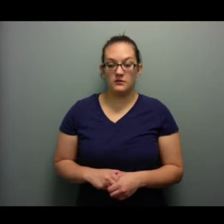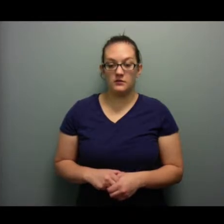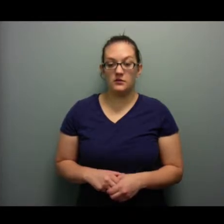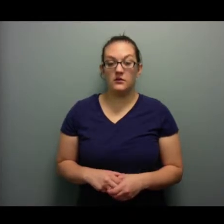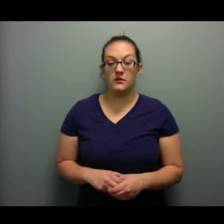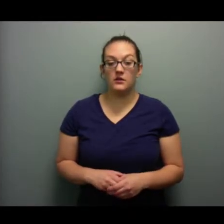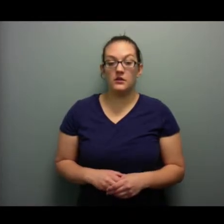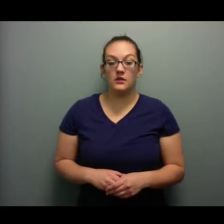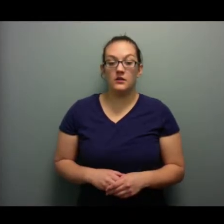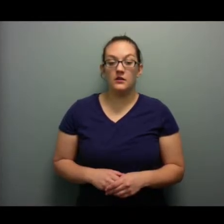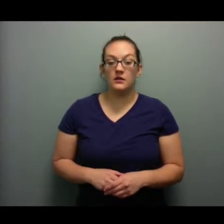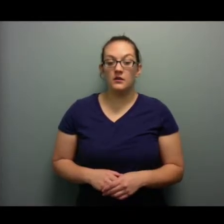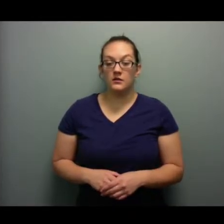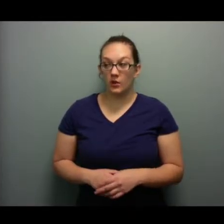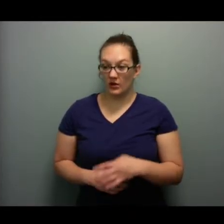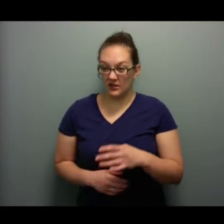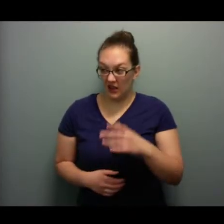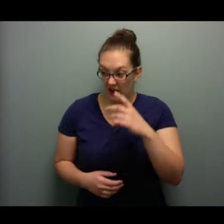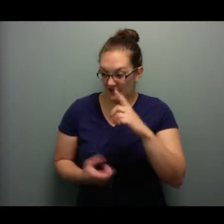So what was his friend thinking?